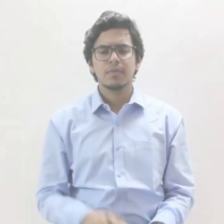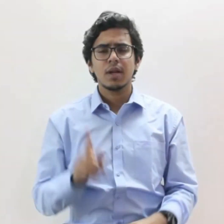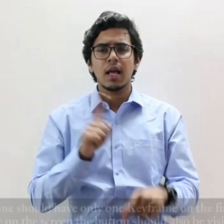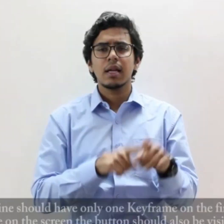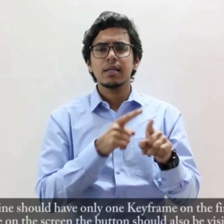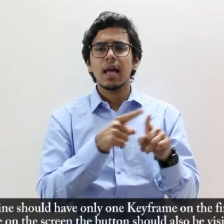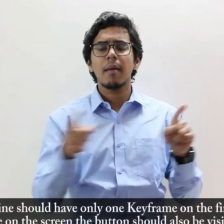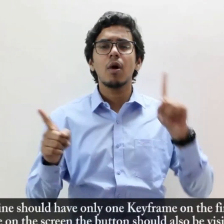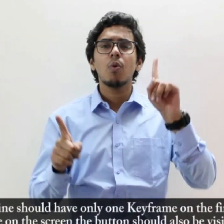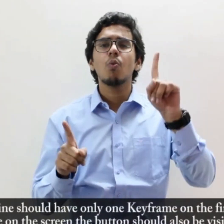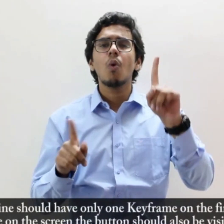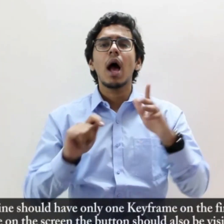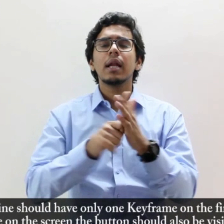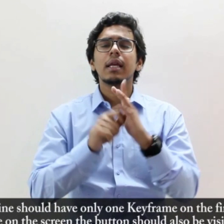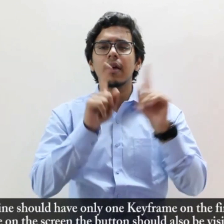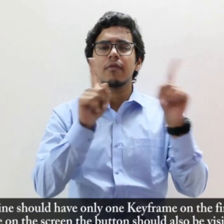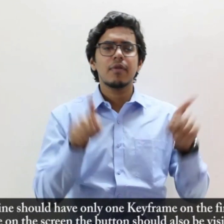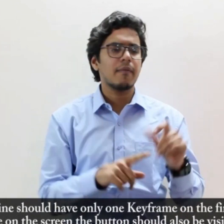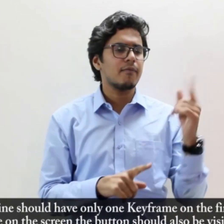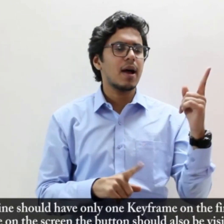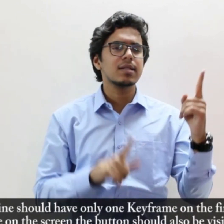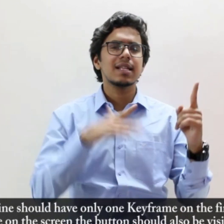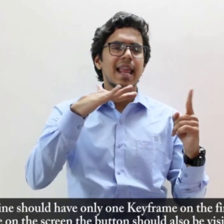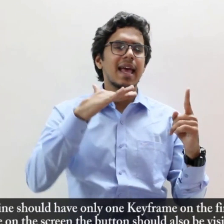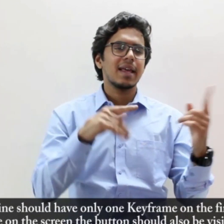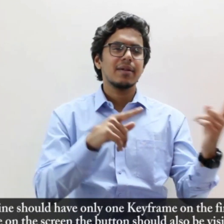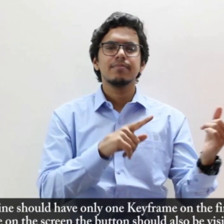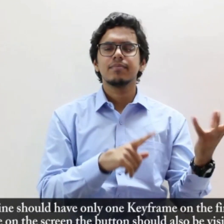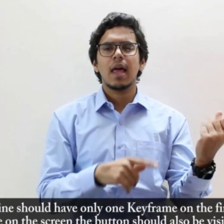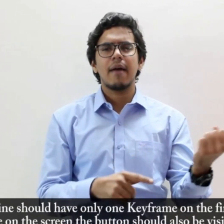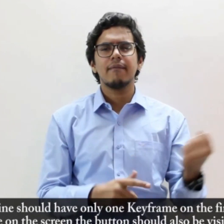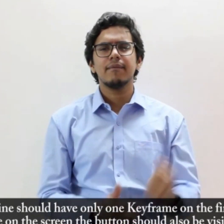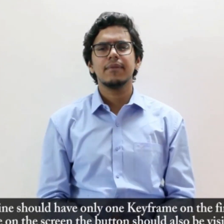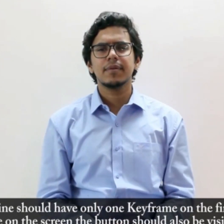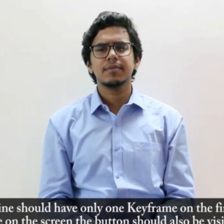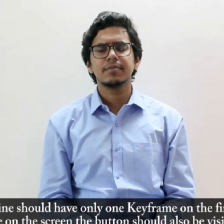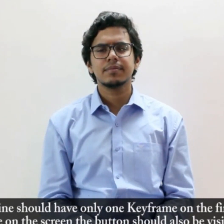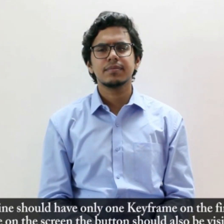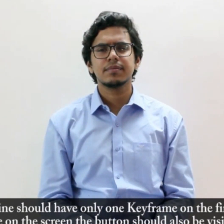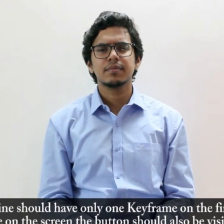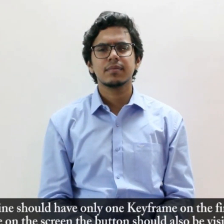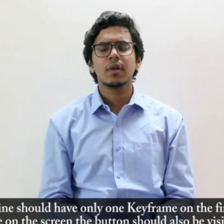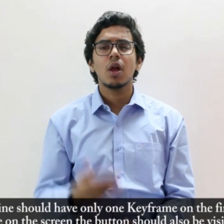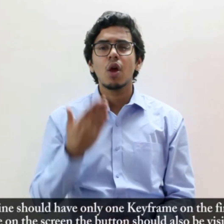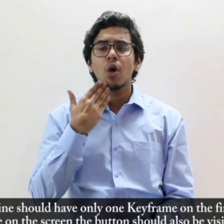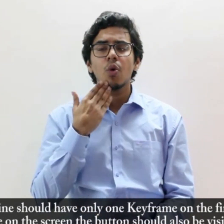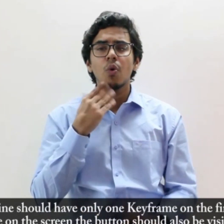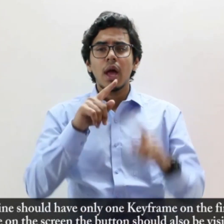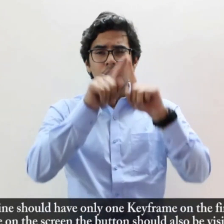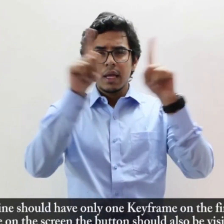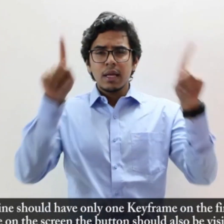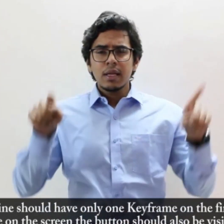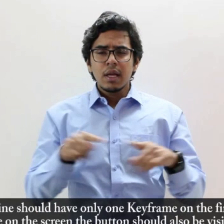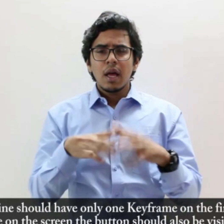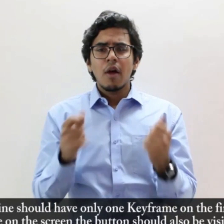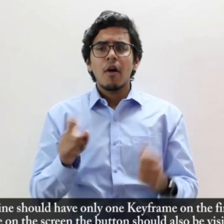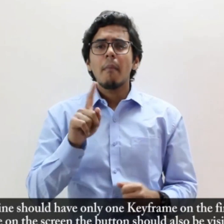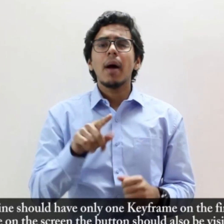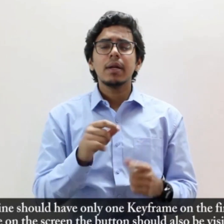The timeline should have only one keyframe on the first layer, while on the screen the button should